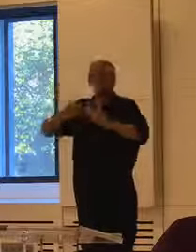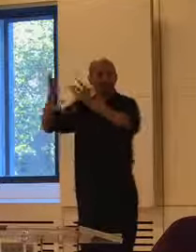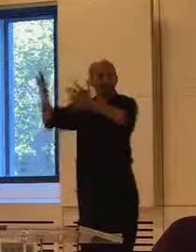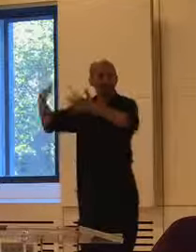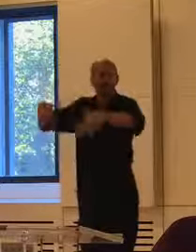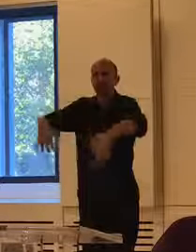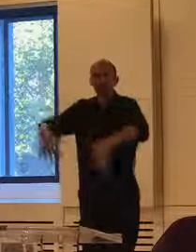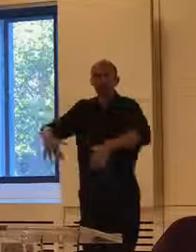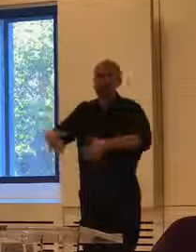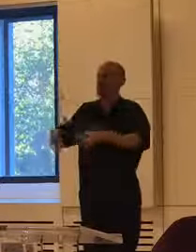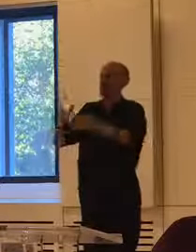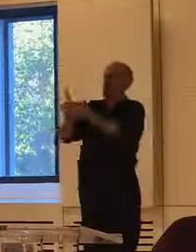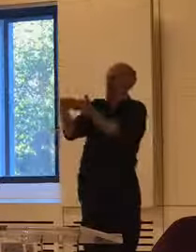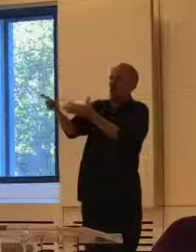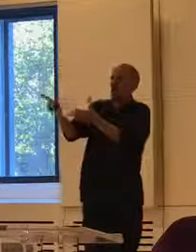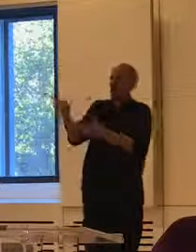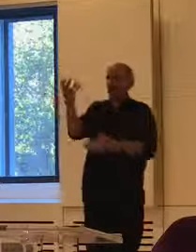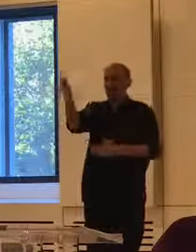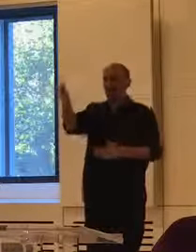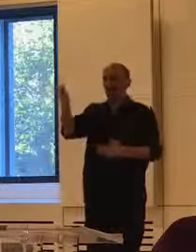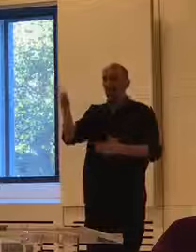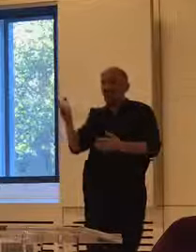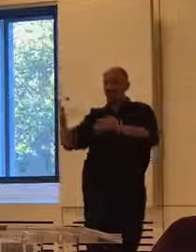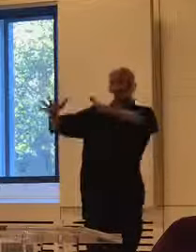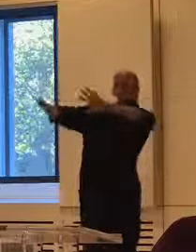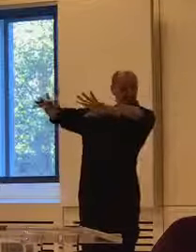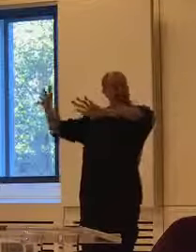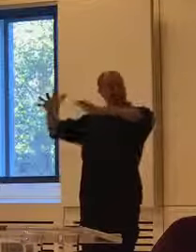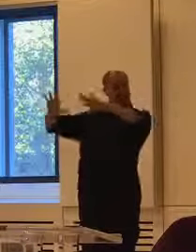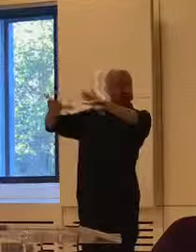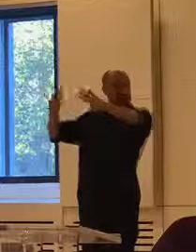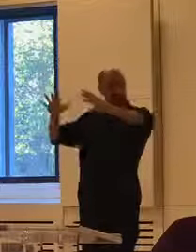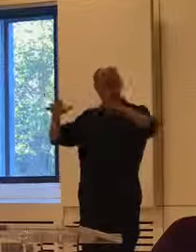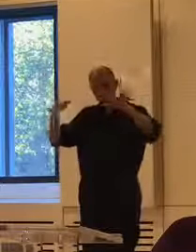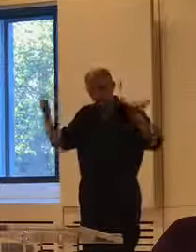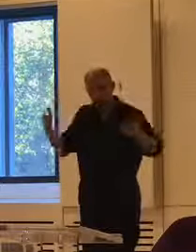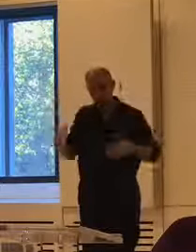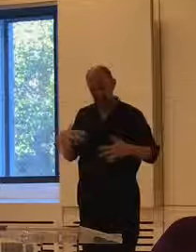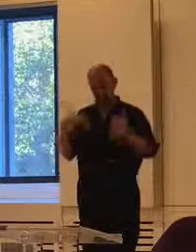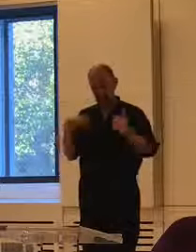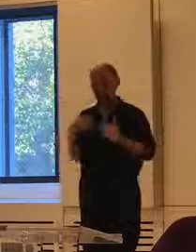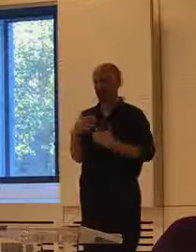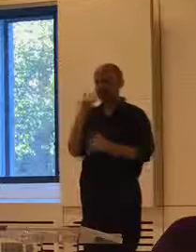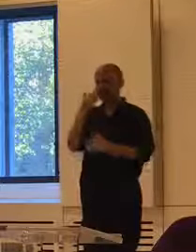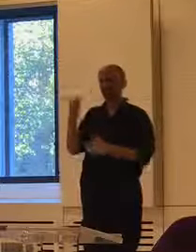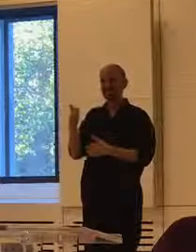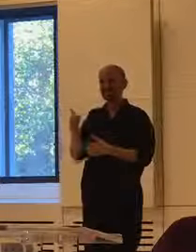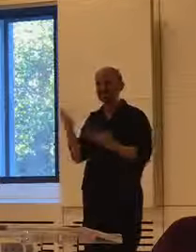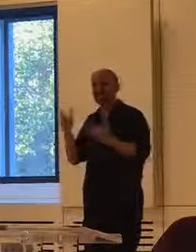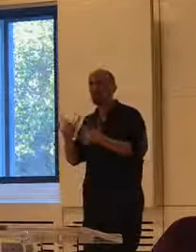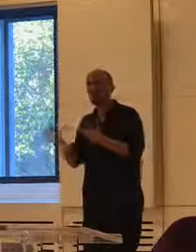left, and then they became mentally ill. So they had problems. It's interesting, it